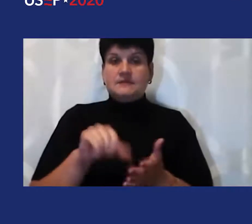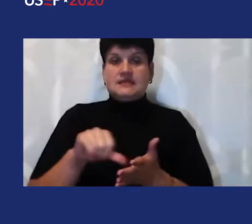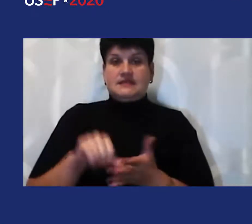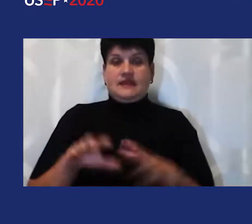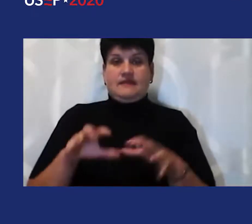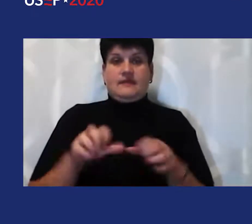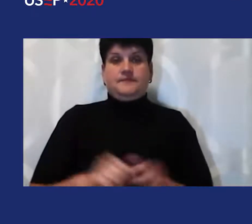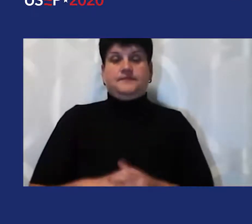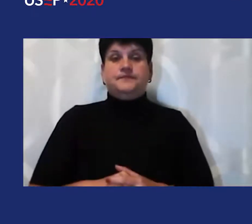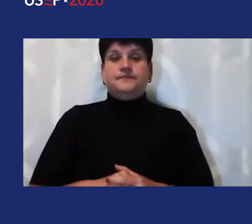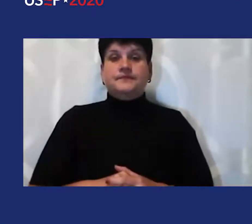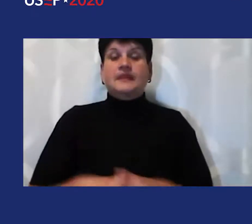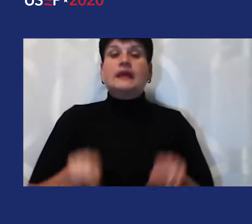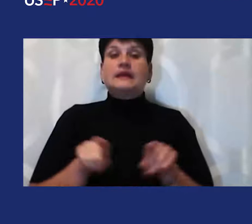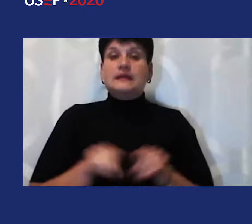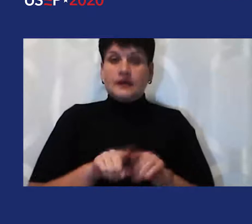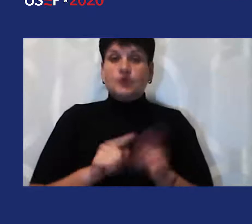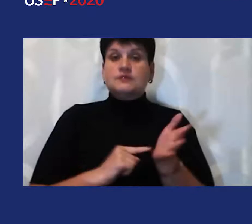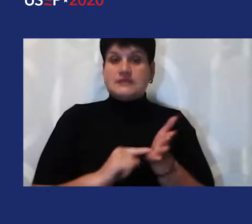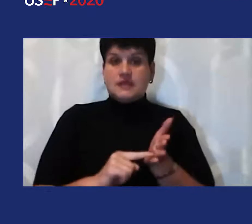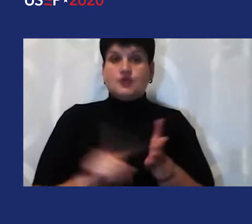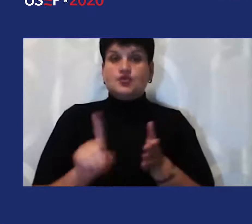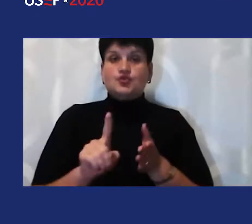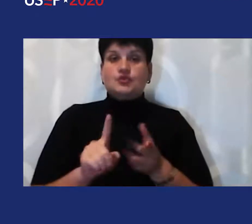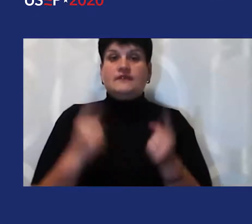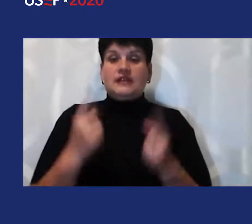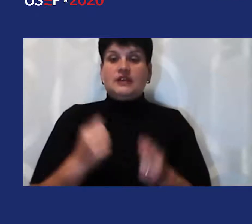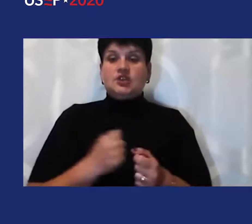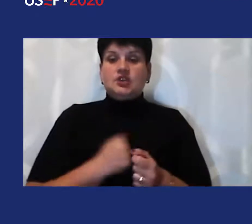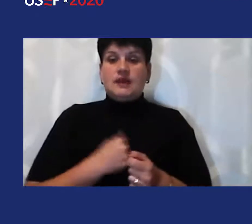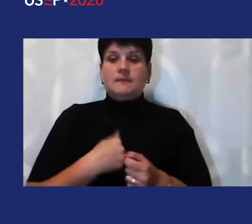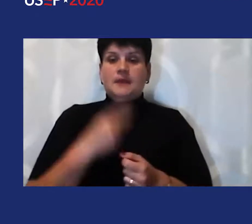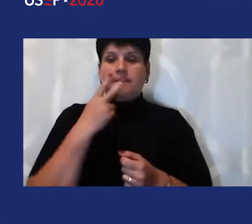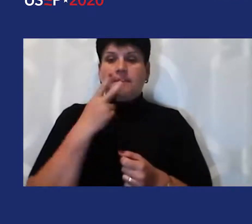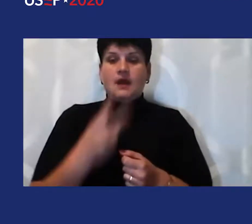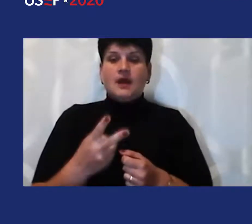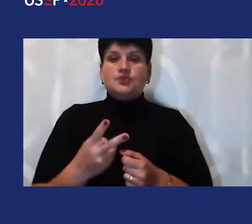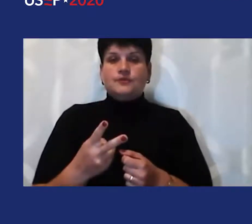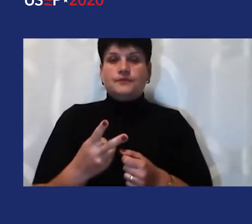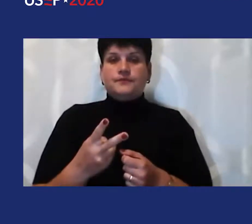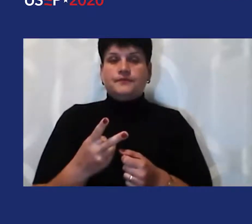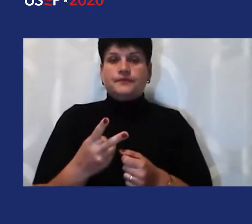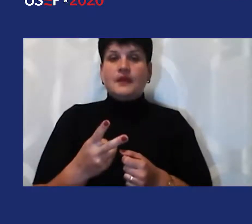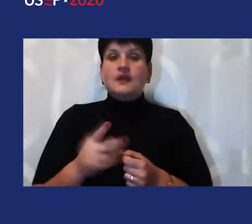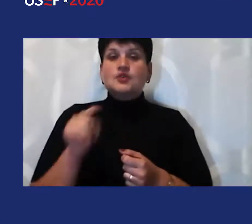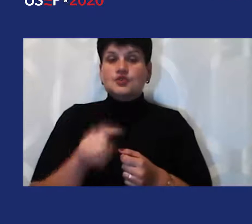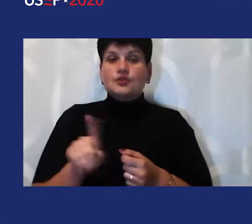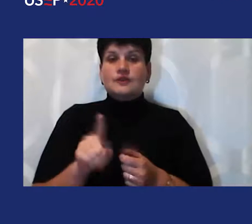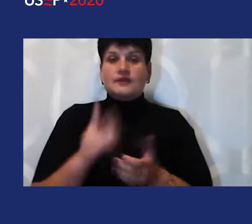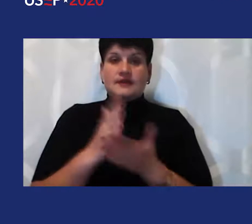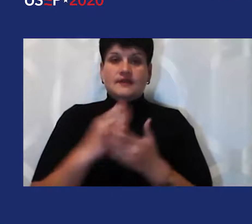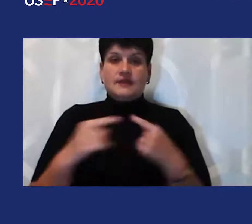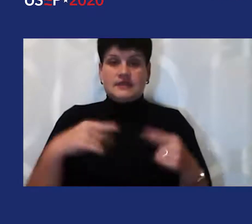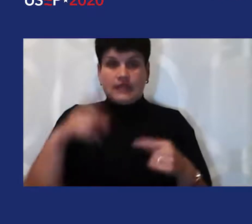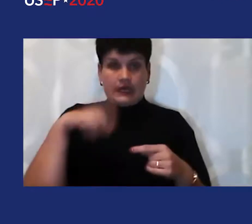case, which benefited the local authorities and mayors in particular. We